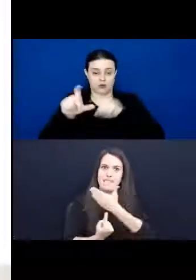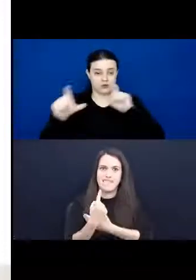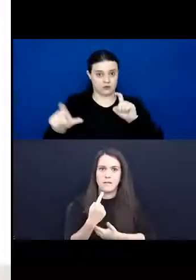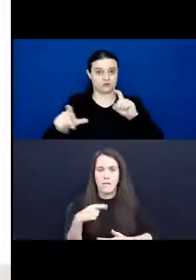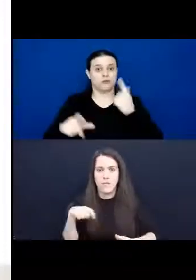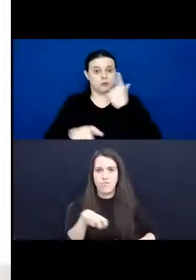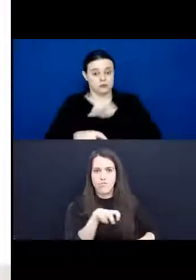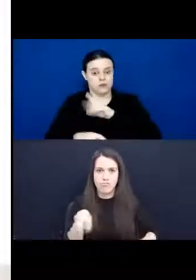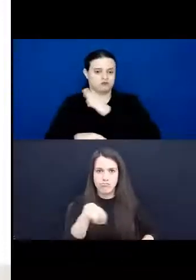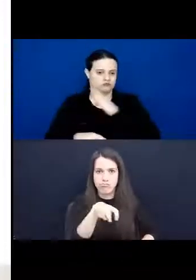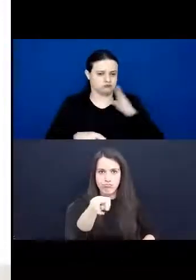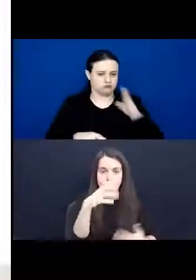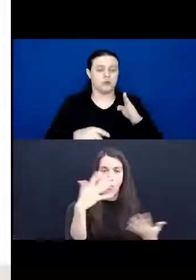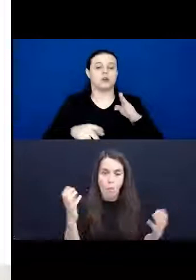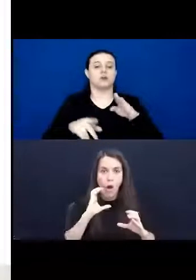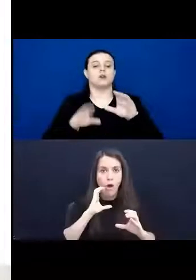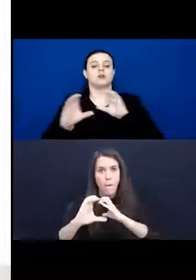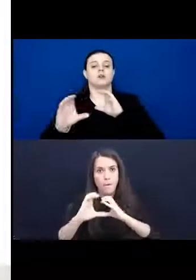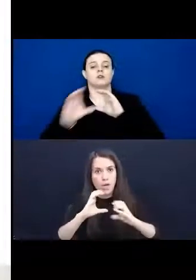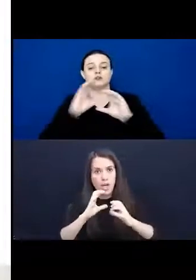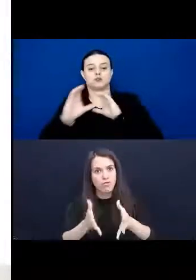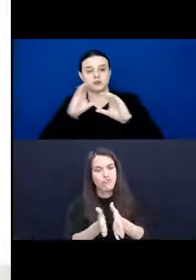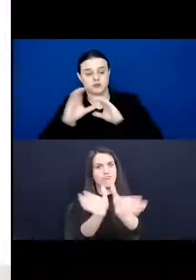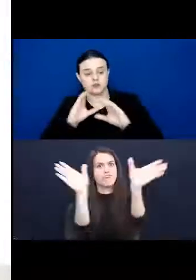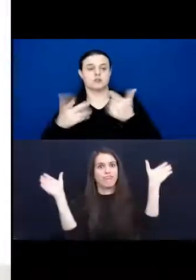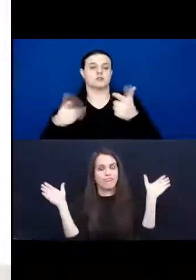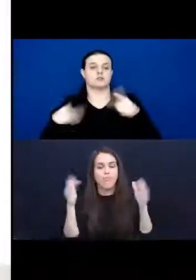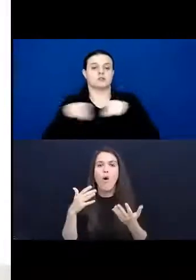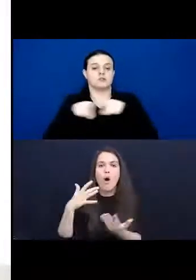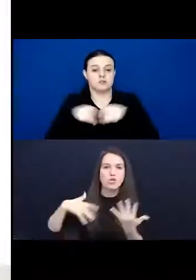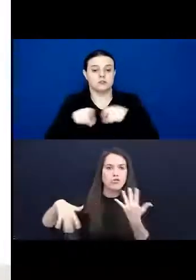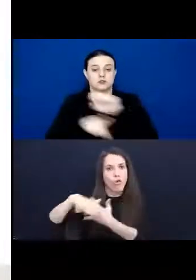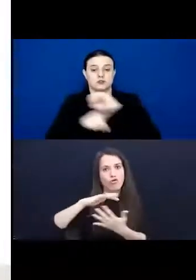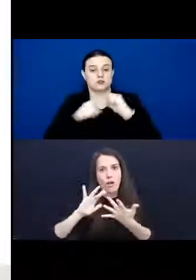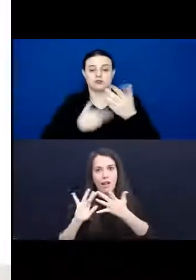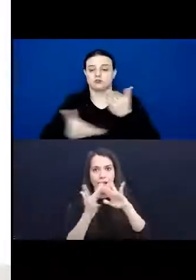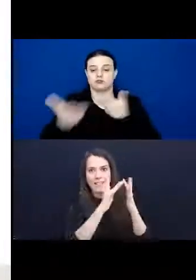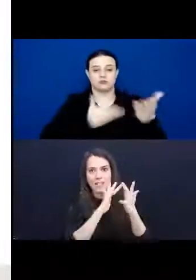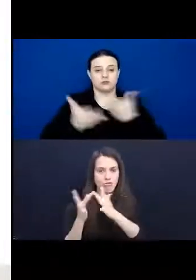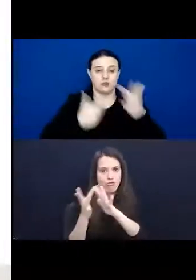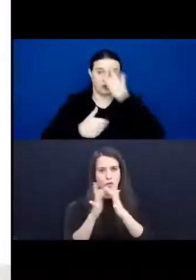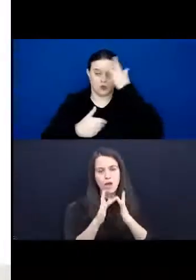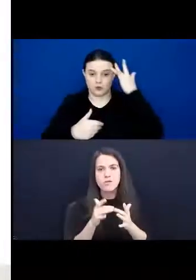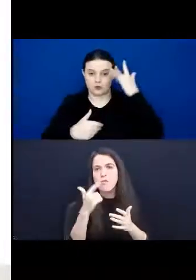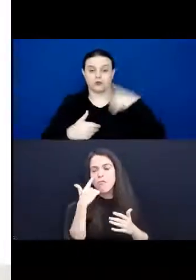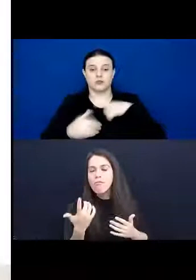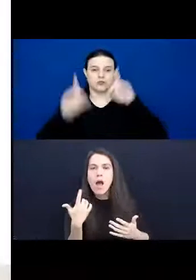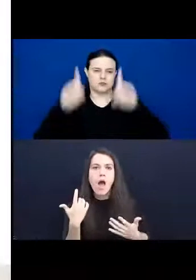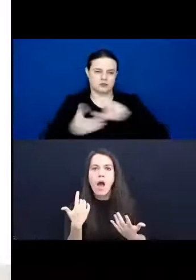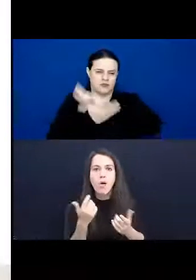enhanced communication, and social interactions for people with multiple sensory disabilities.